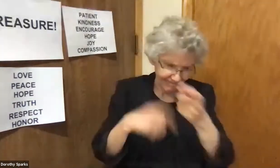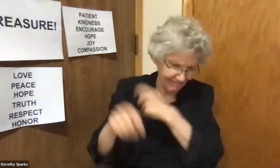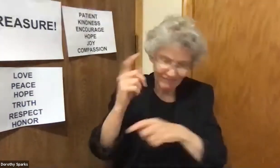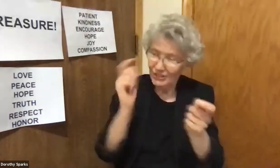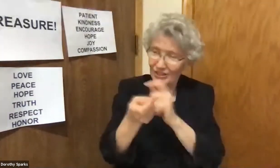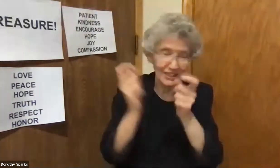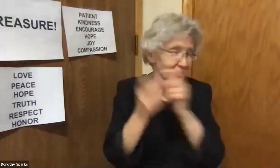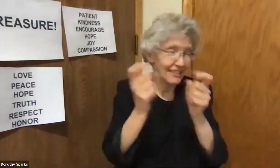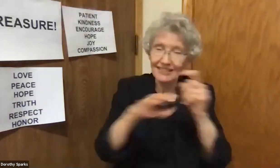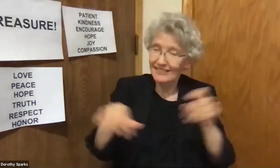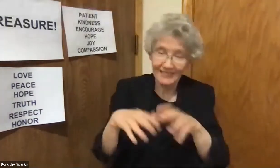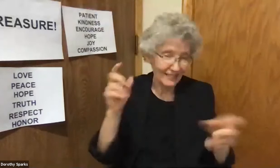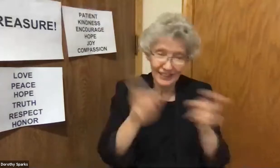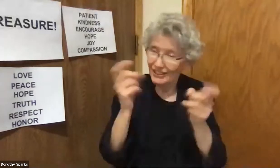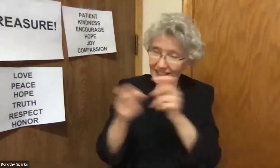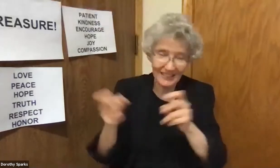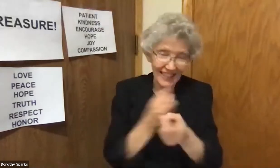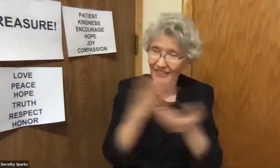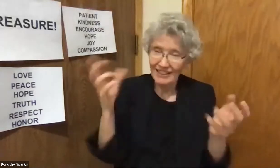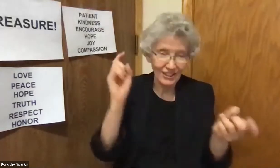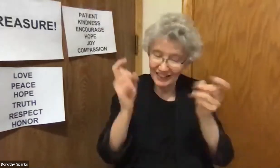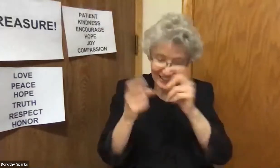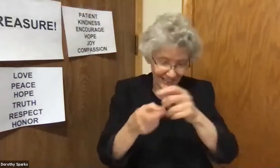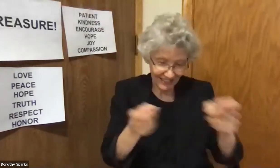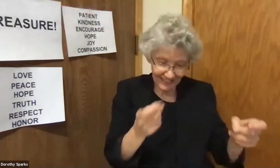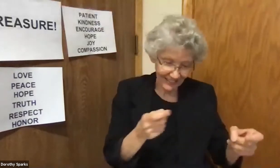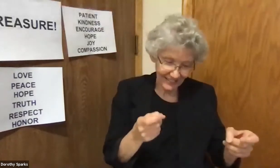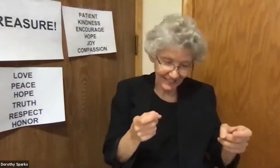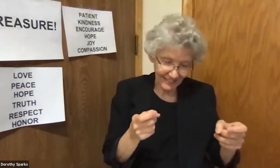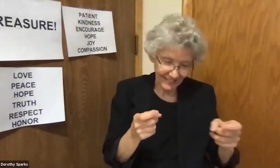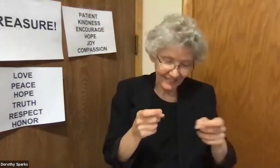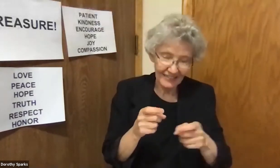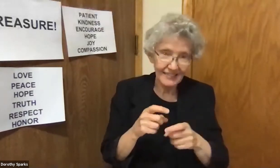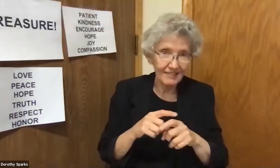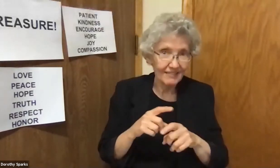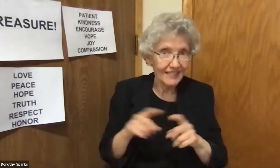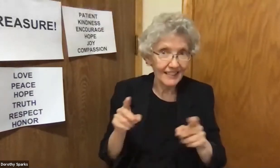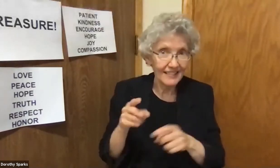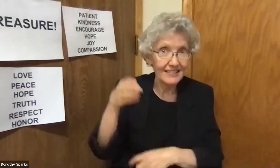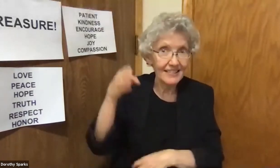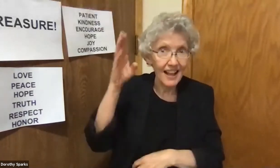The economy changes. It's just a constant state of flux.